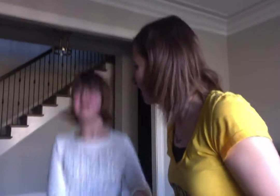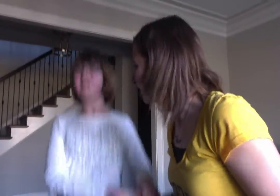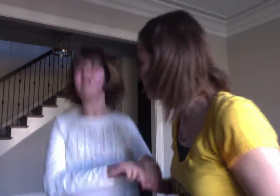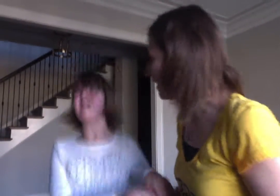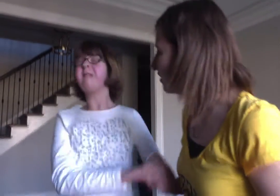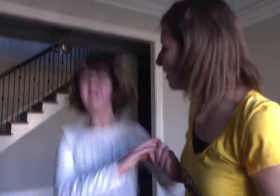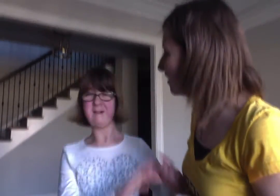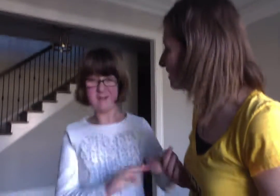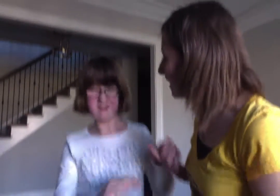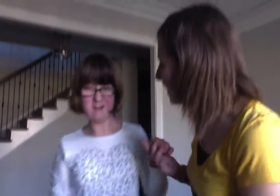make a better day.